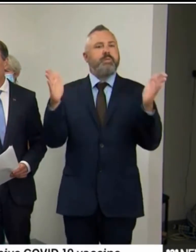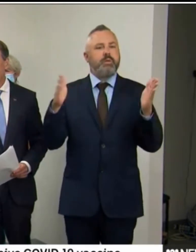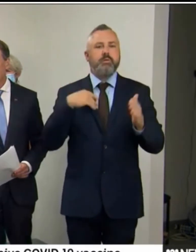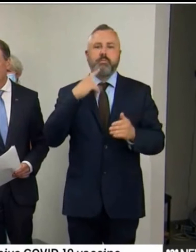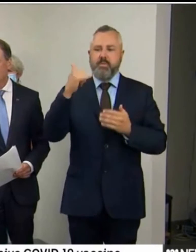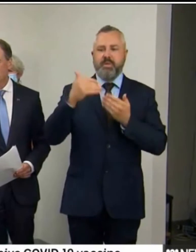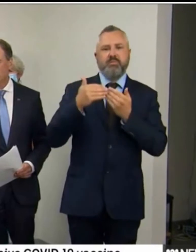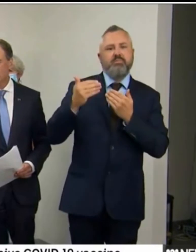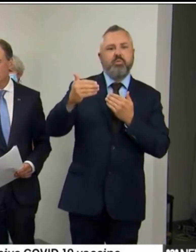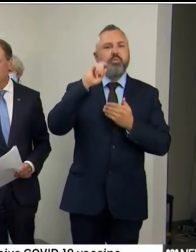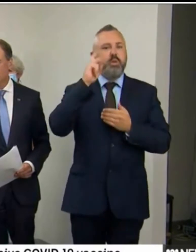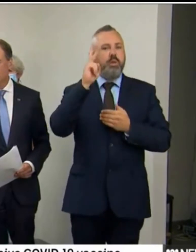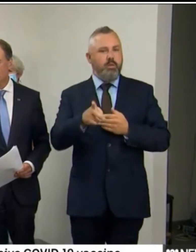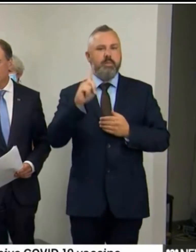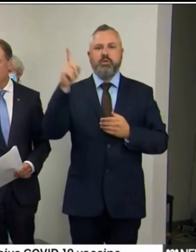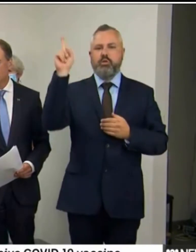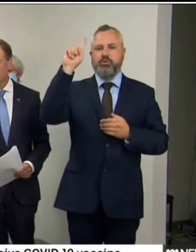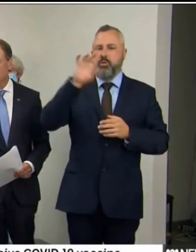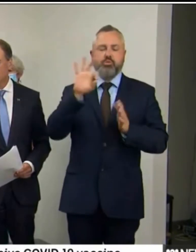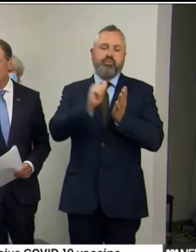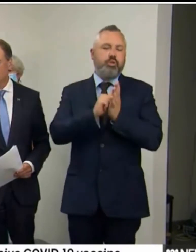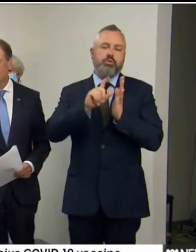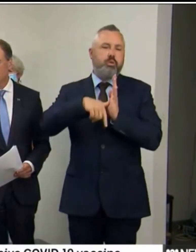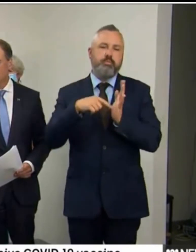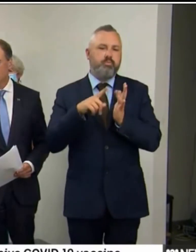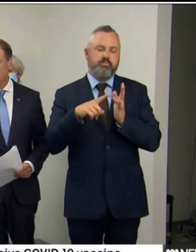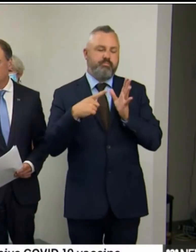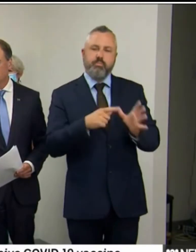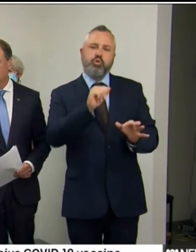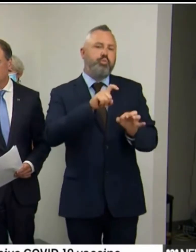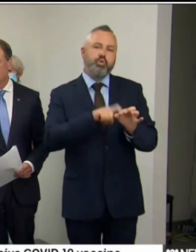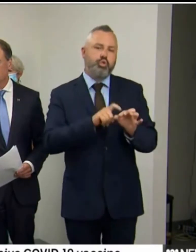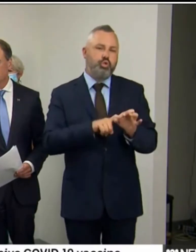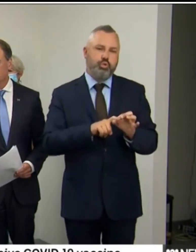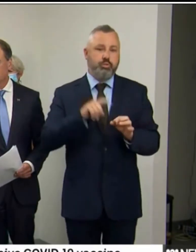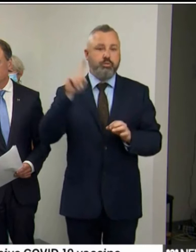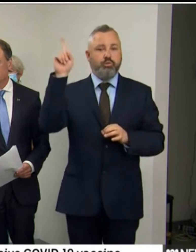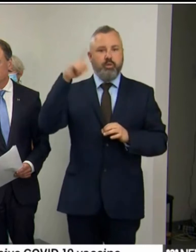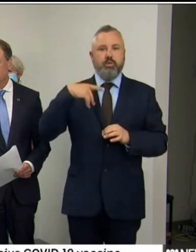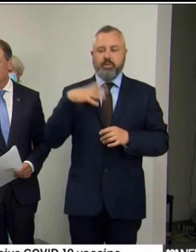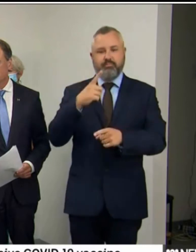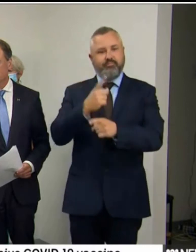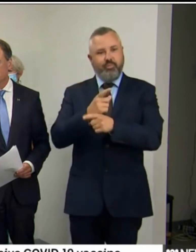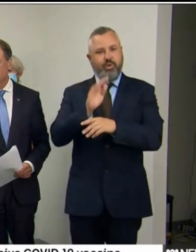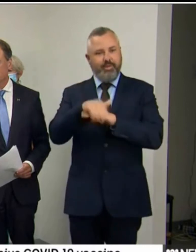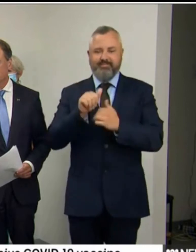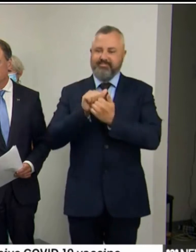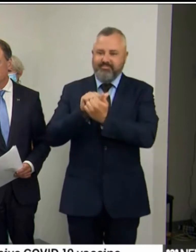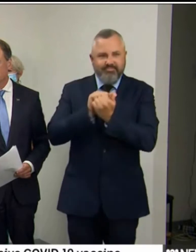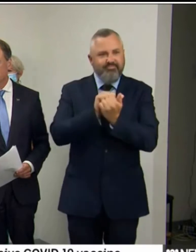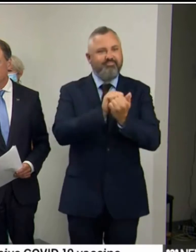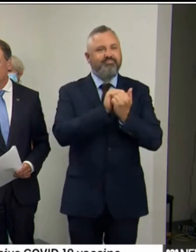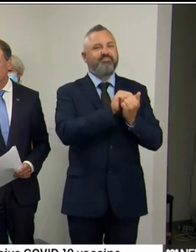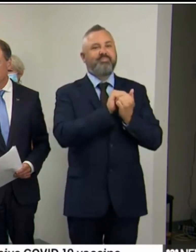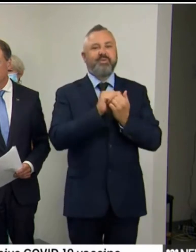in the future. But today is not the day for that. Today is simply about bipartisan support, a united